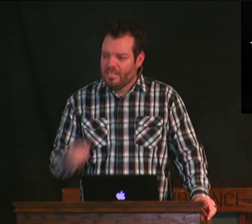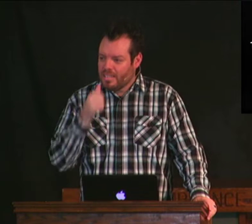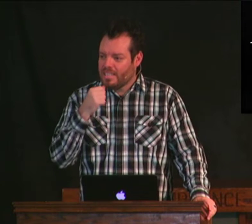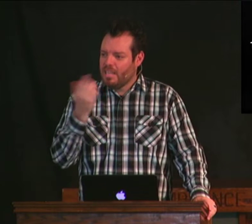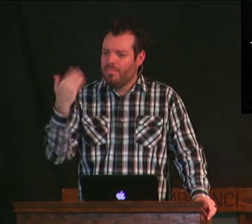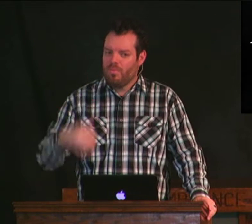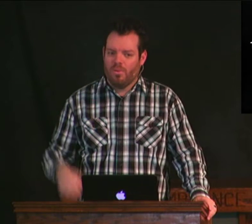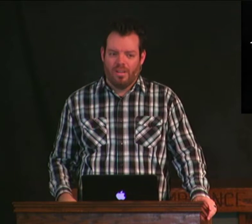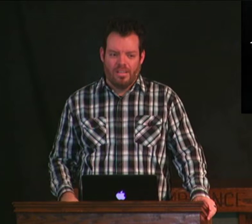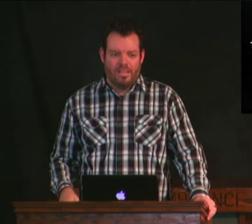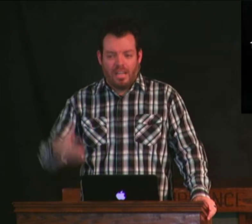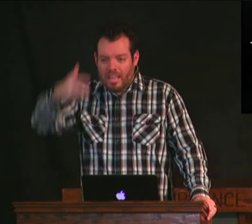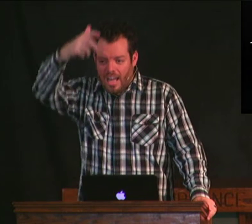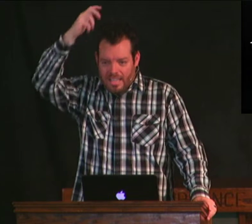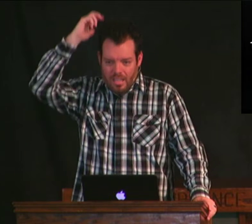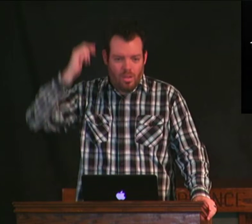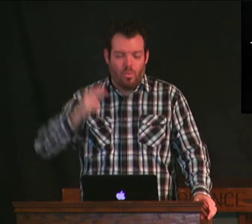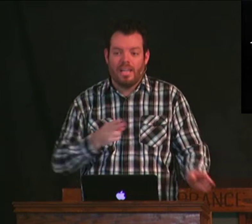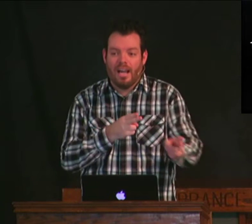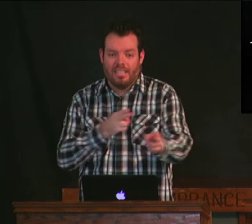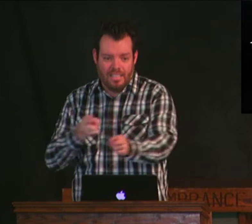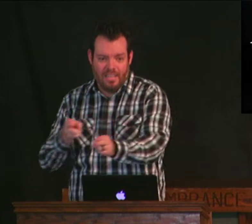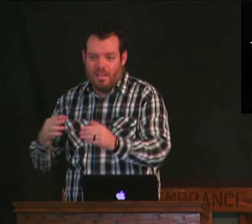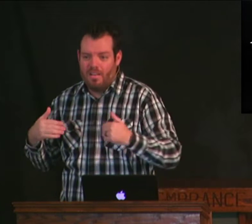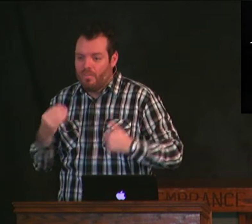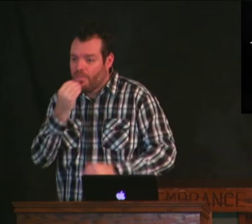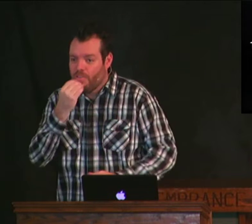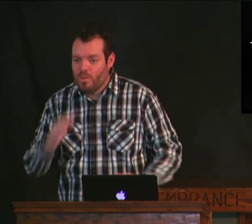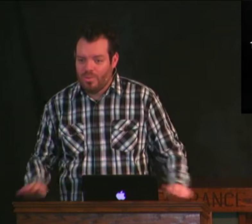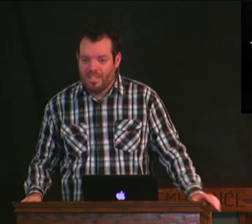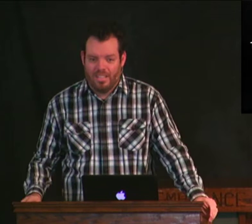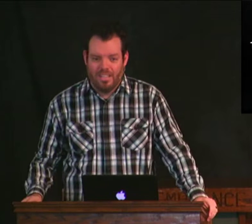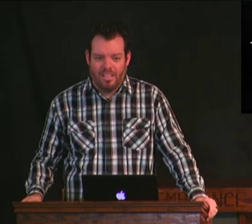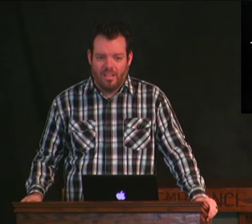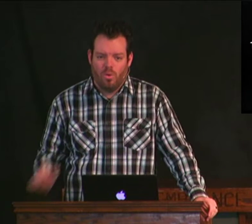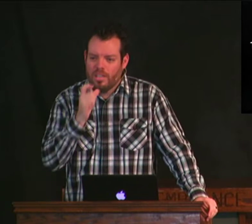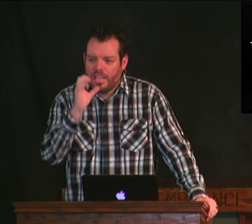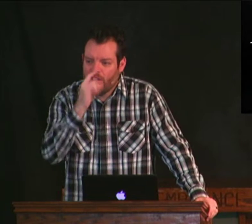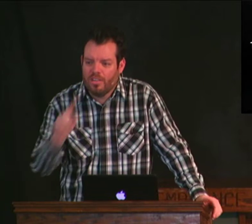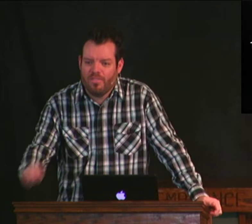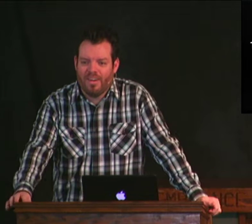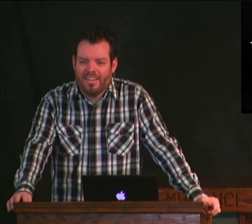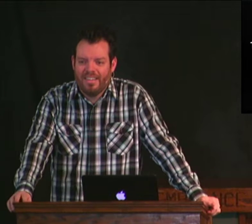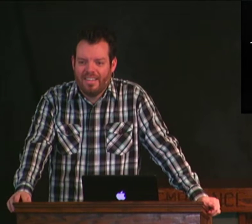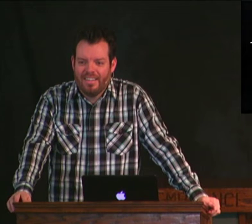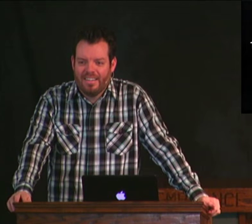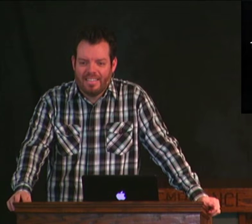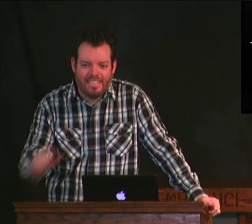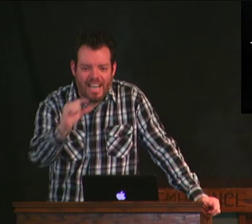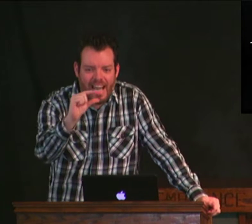As I said before, a lion, when they hunt for food, who are they going to look for? The